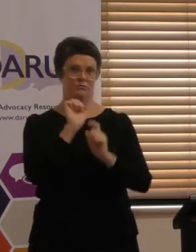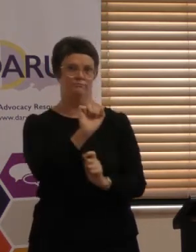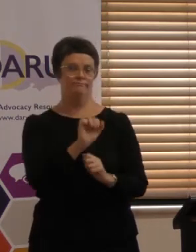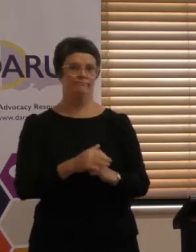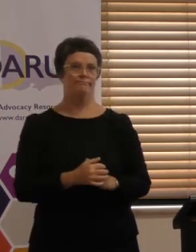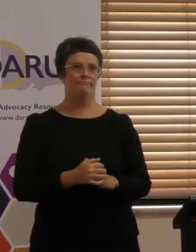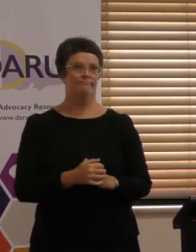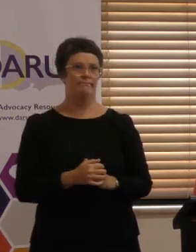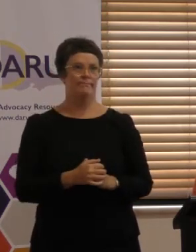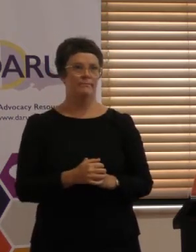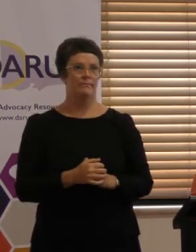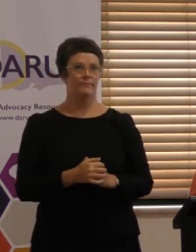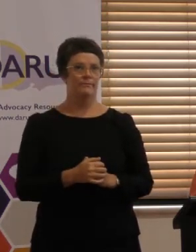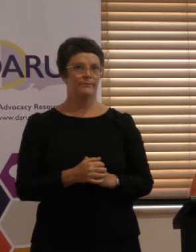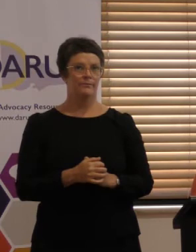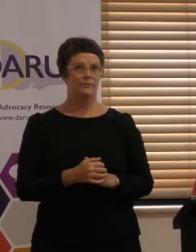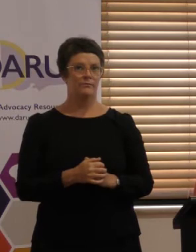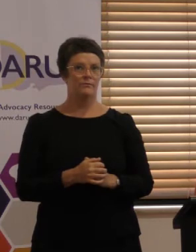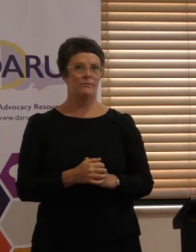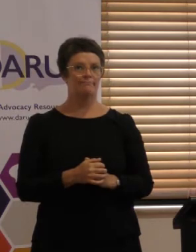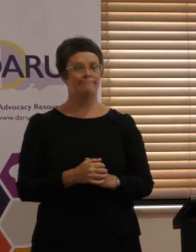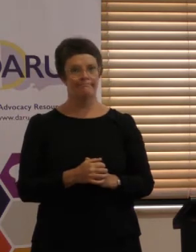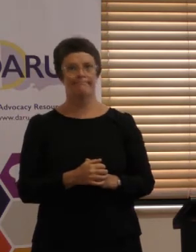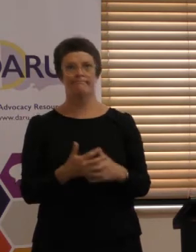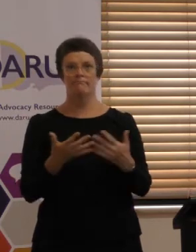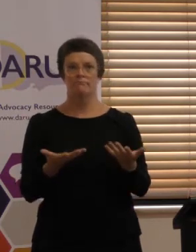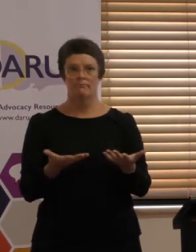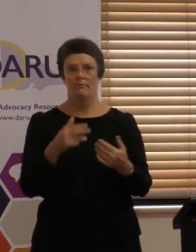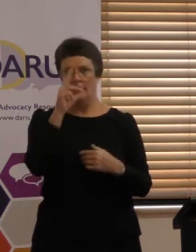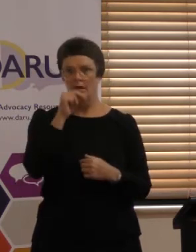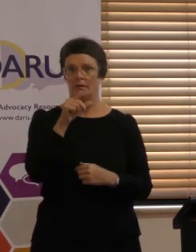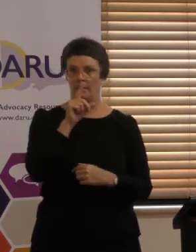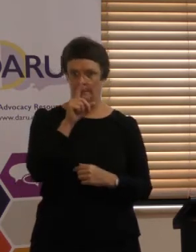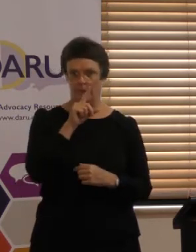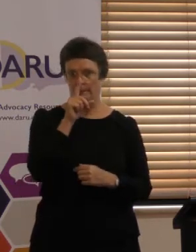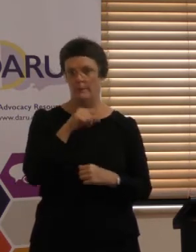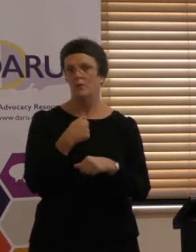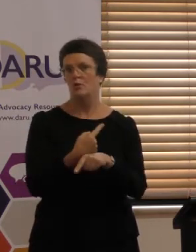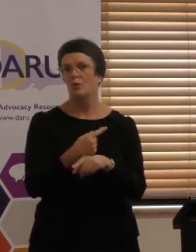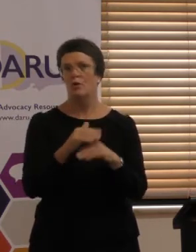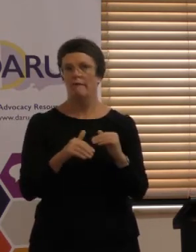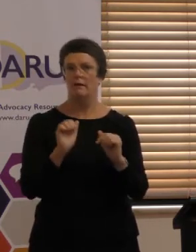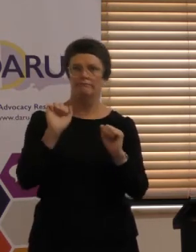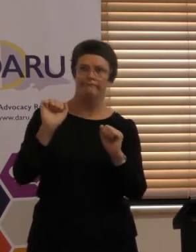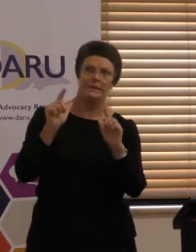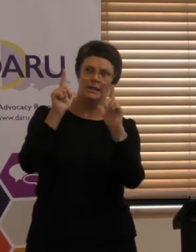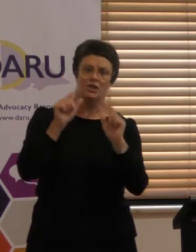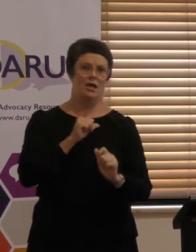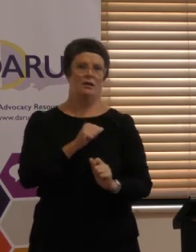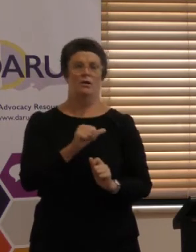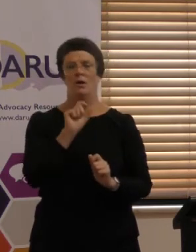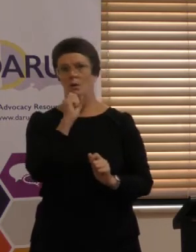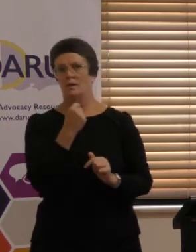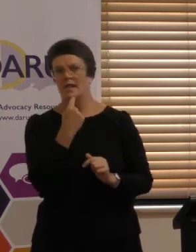of things about what their teachers' attitudes are like. Firstly, young people will say, you know, oh, my teacher just